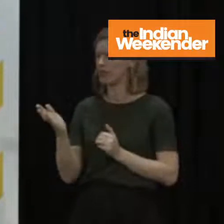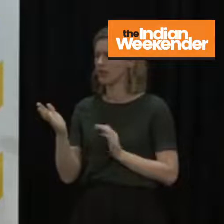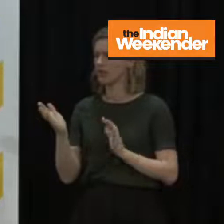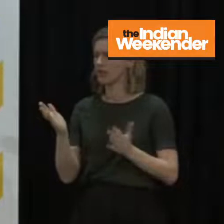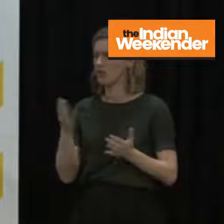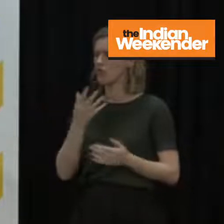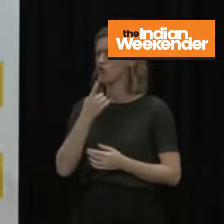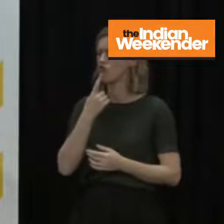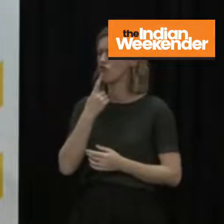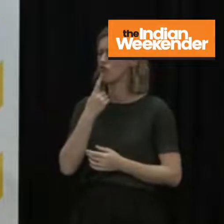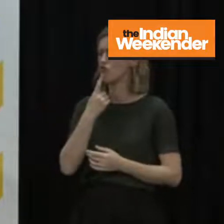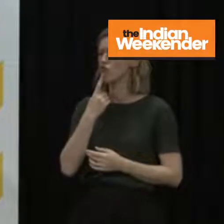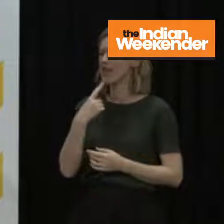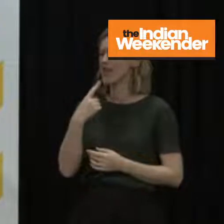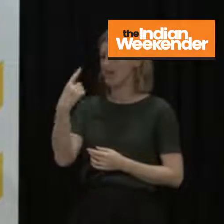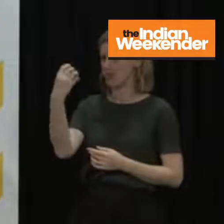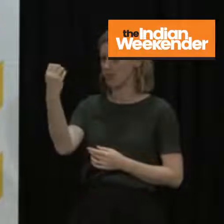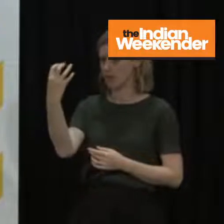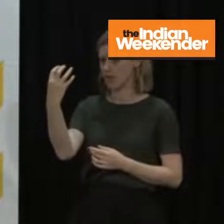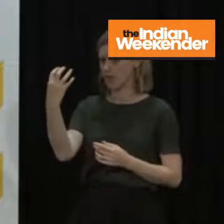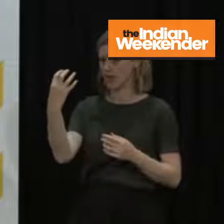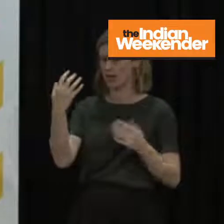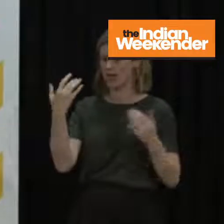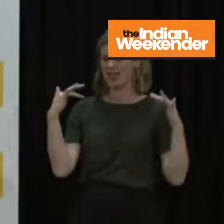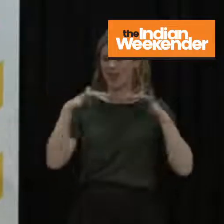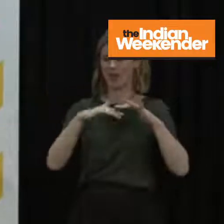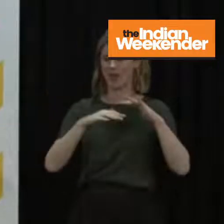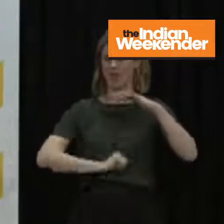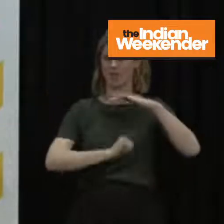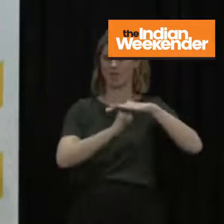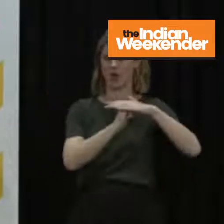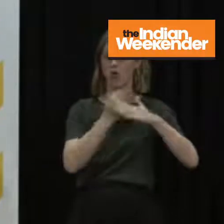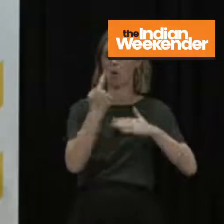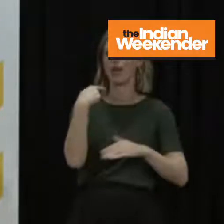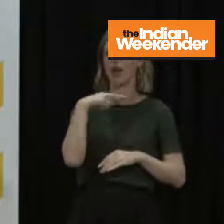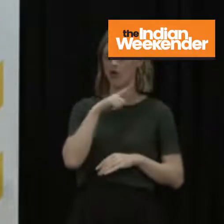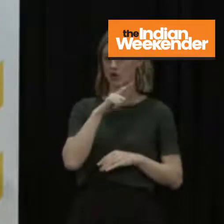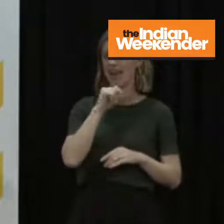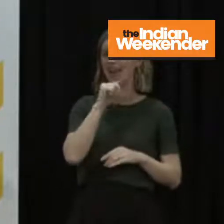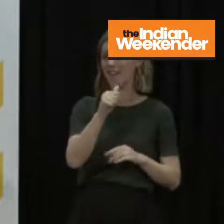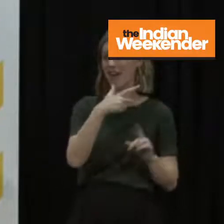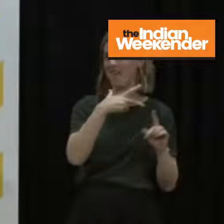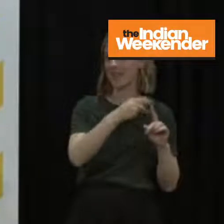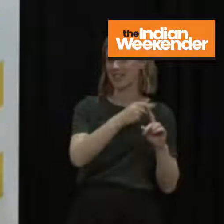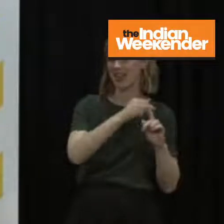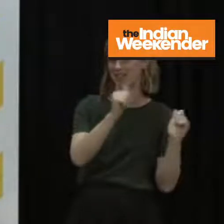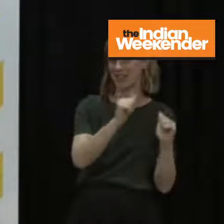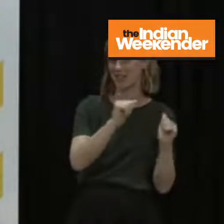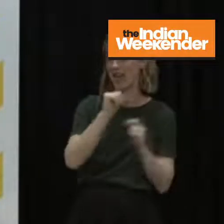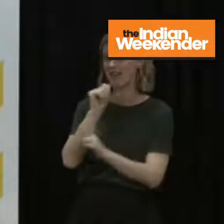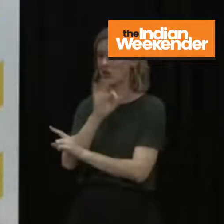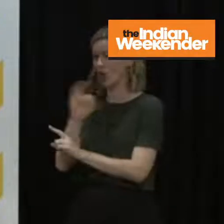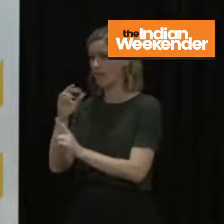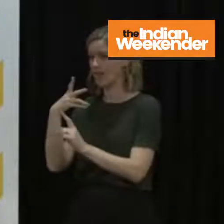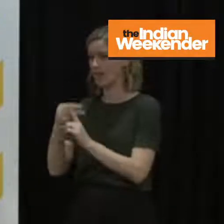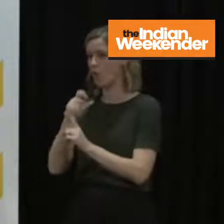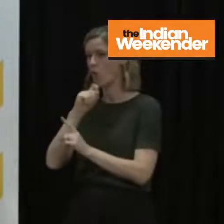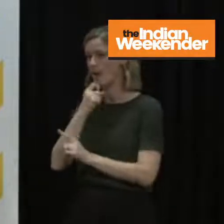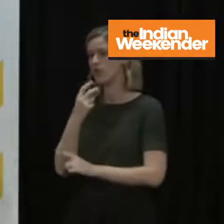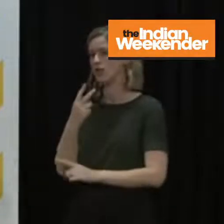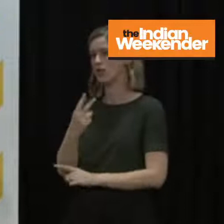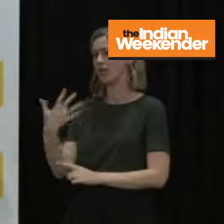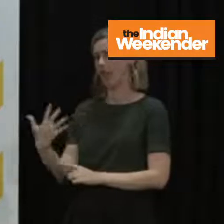So under red, the gathering limit remains 100 if you're vaccinated, and if you're not, it will be